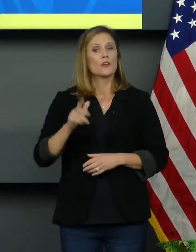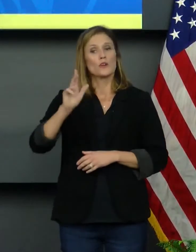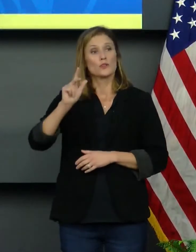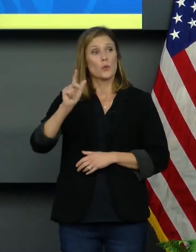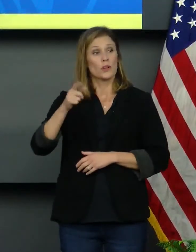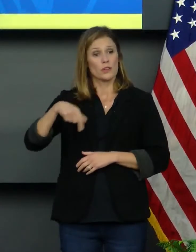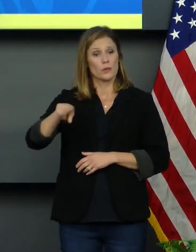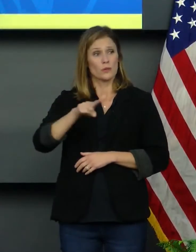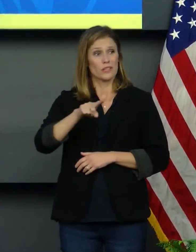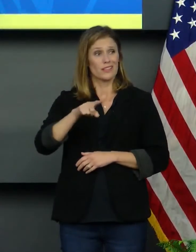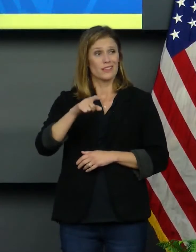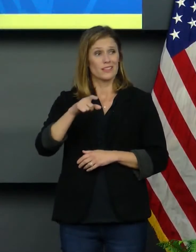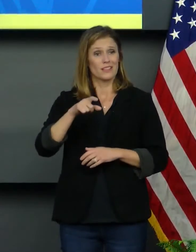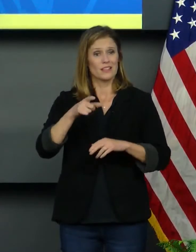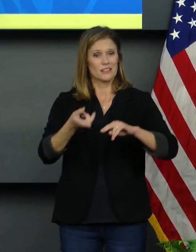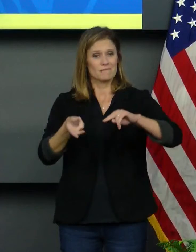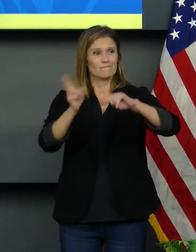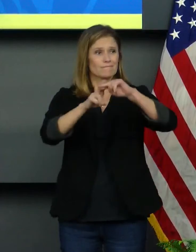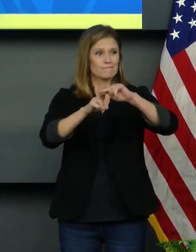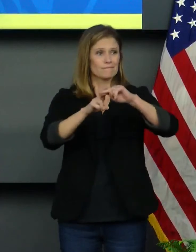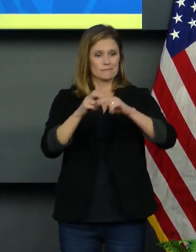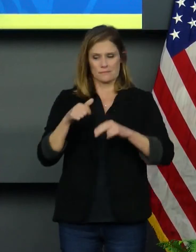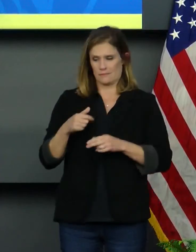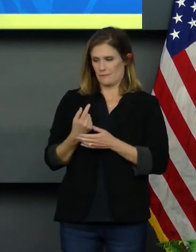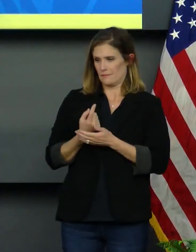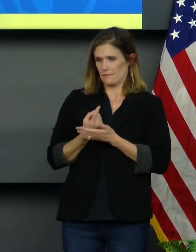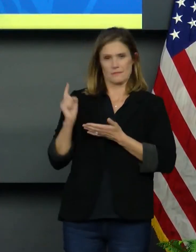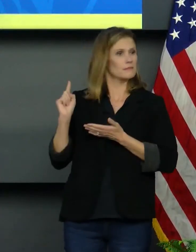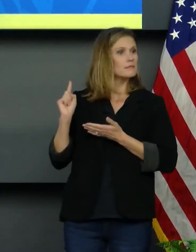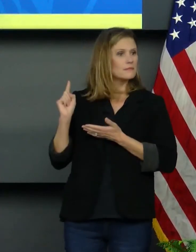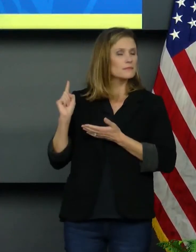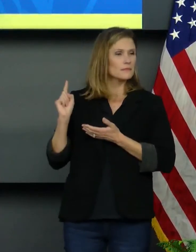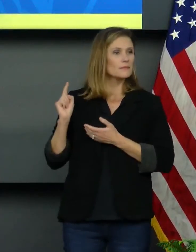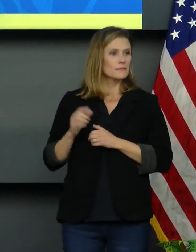23 of those were added in the past week.